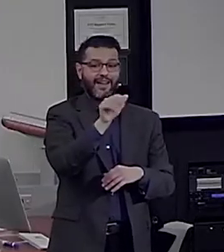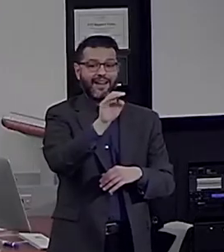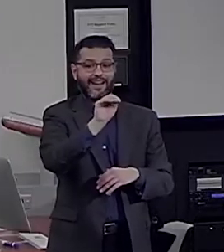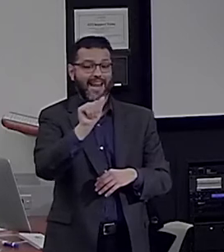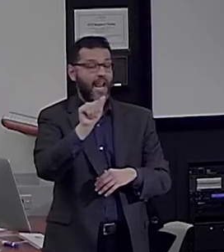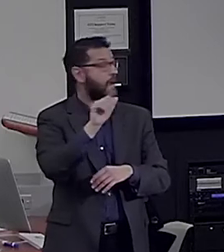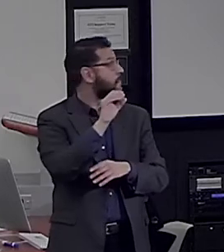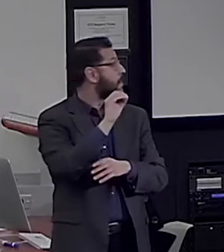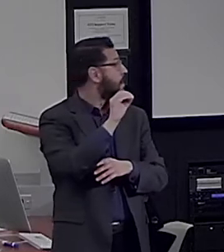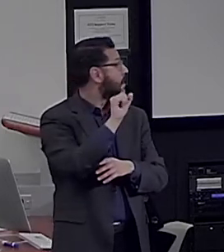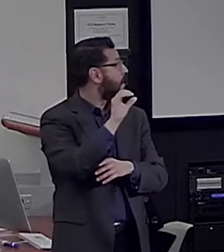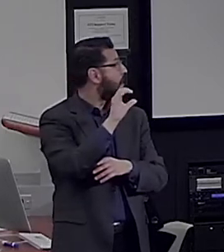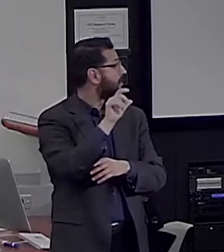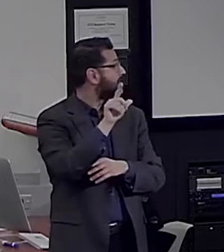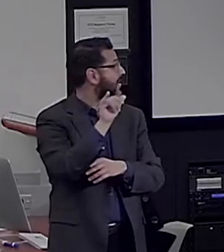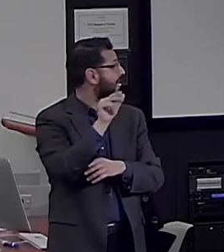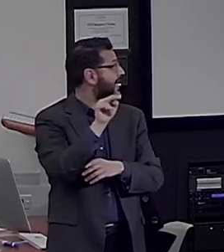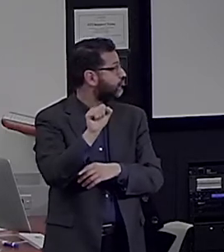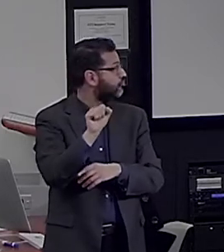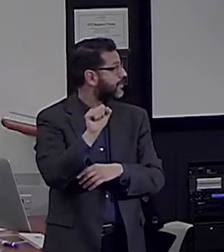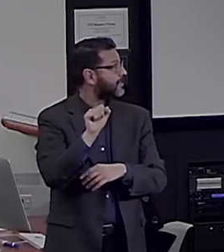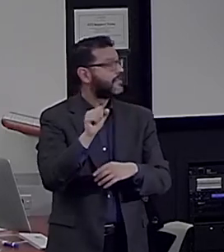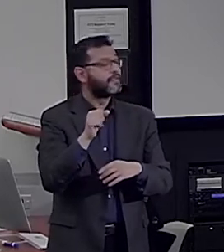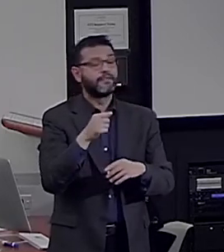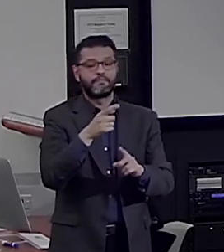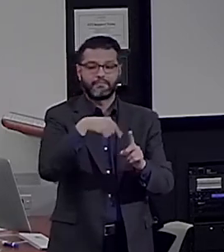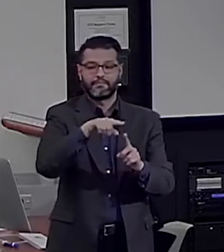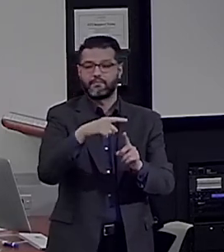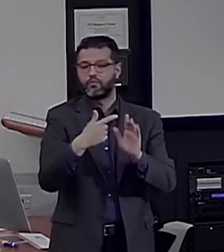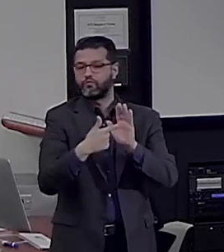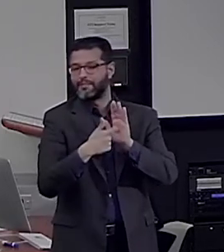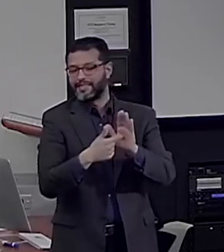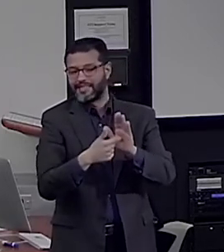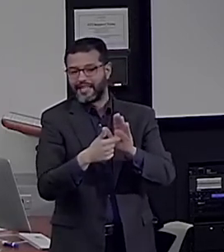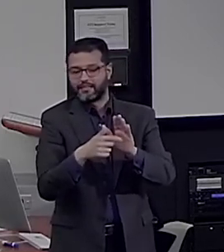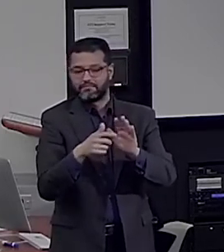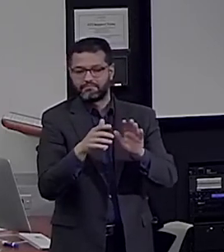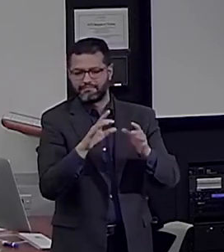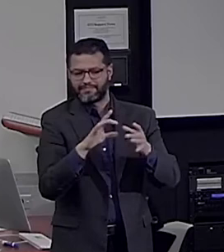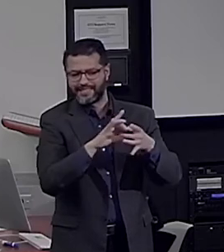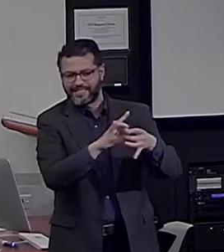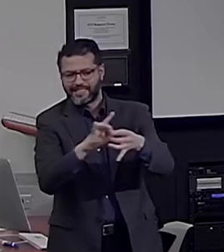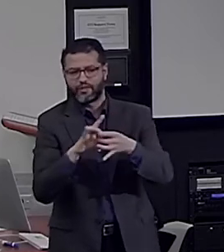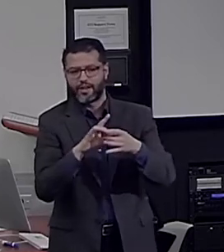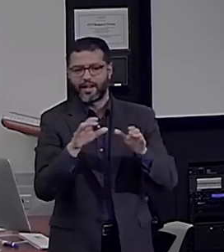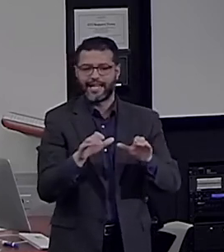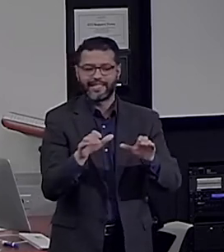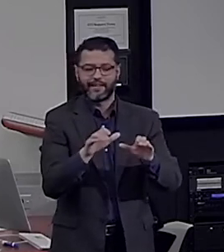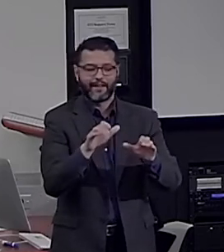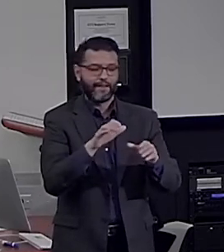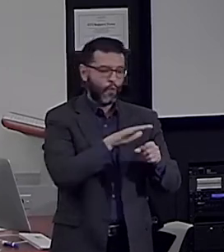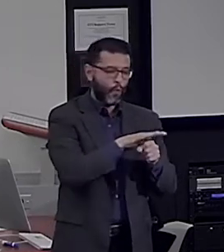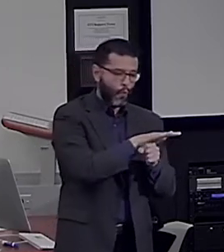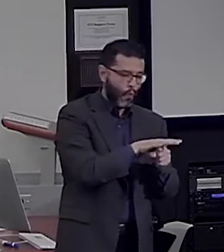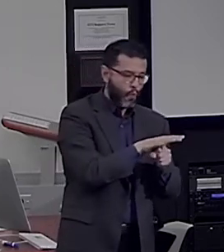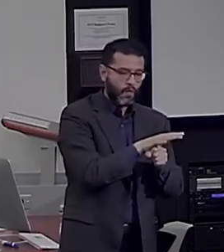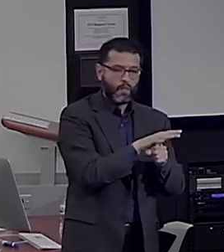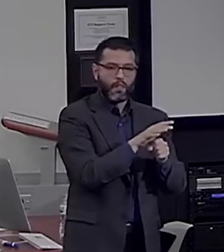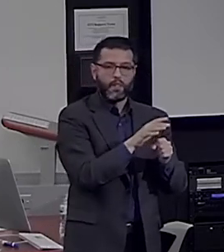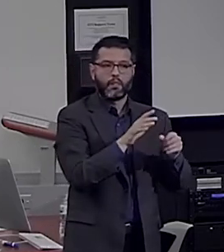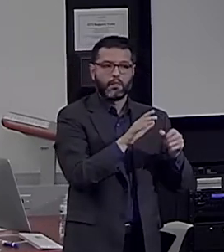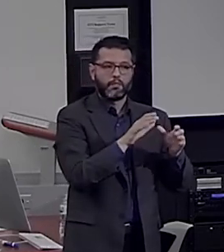and you'll see we also are very interested in gamma may represent synchronized activity of local neuronal populations during